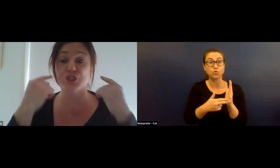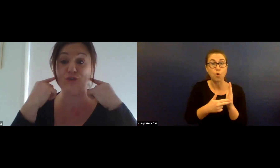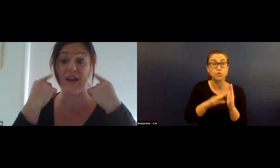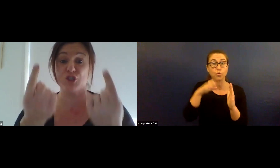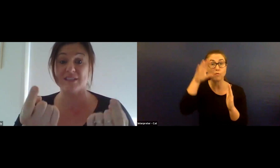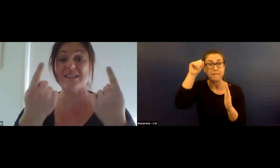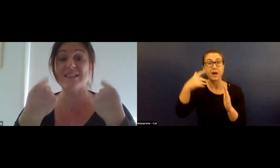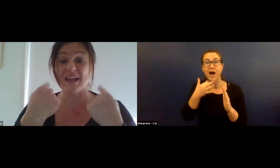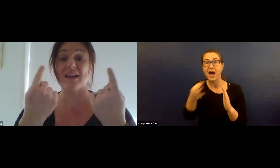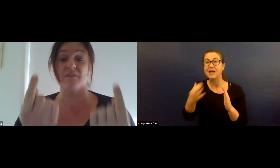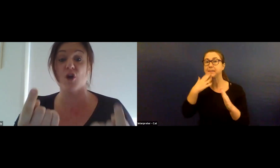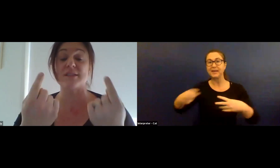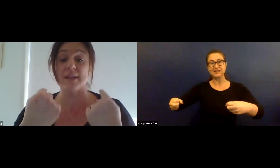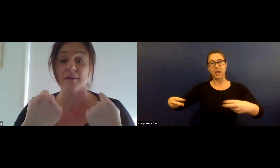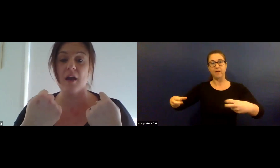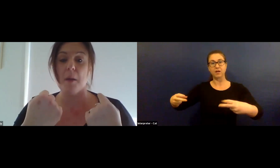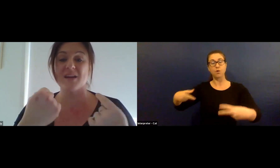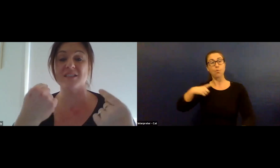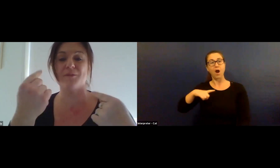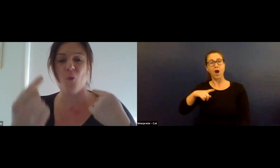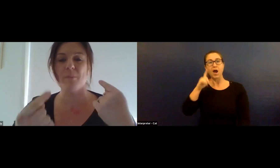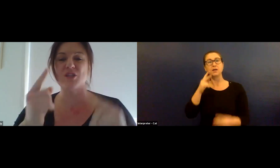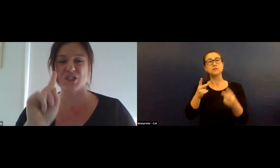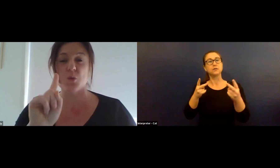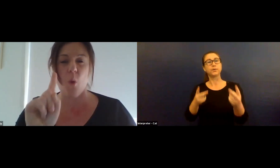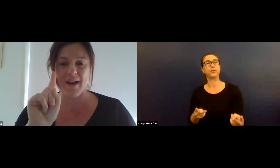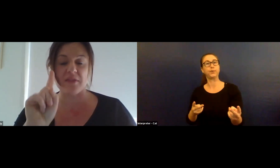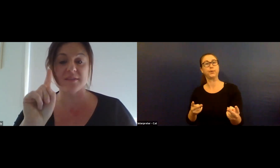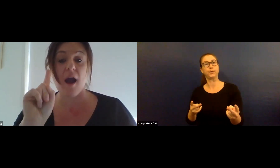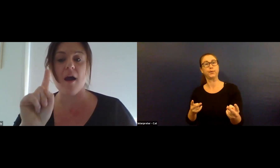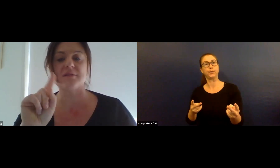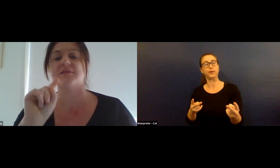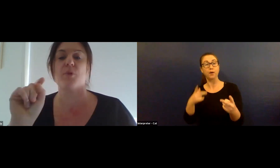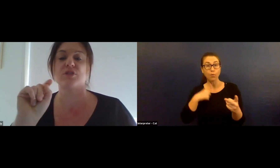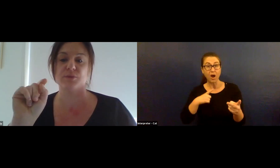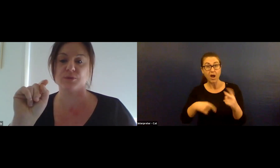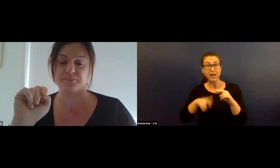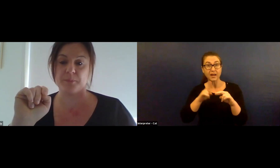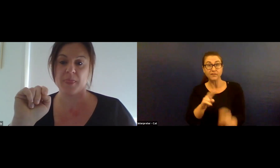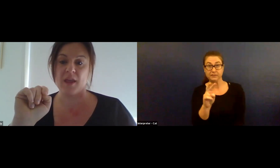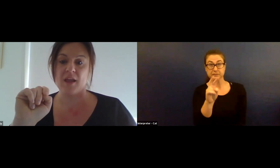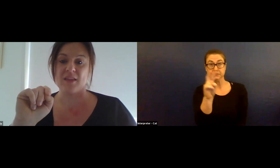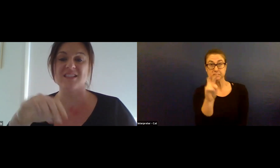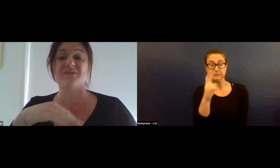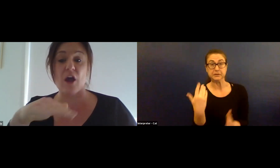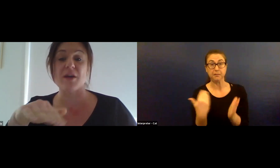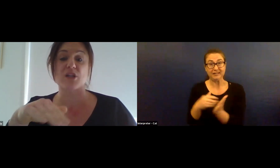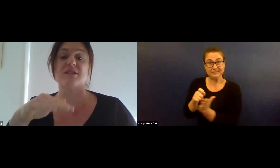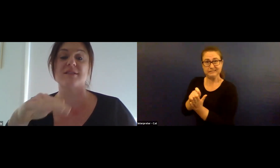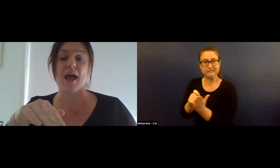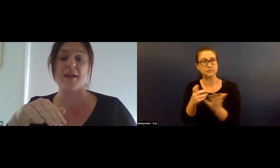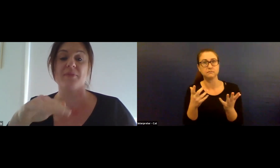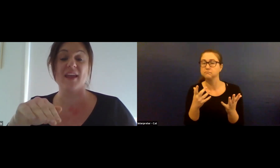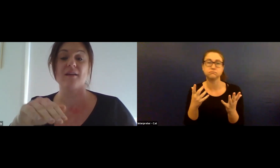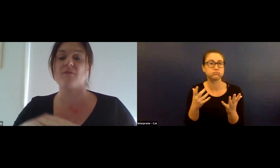can concentrate on just listening and conversing, because performing just one other task is impossible. This is very much